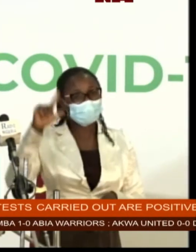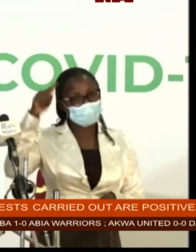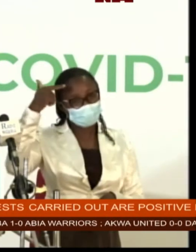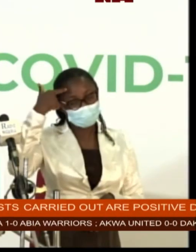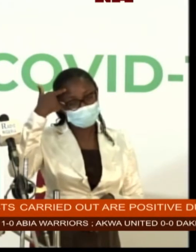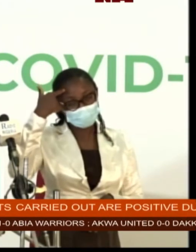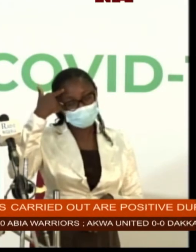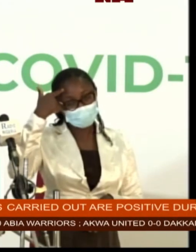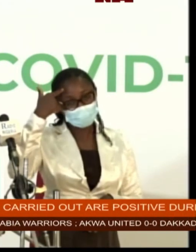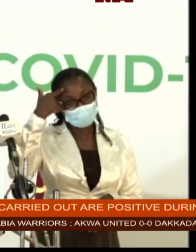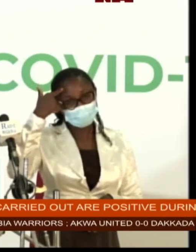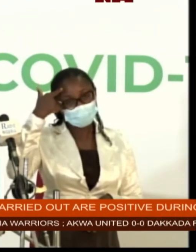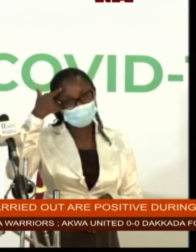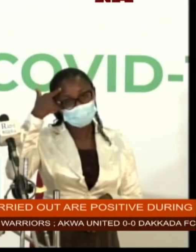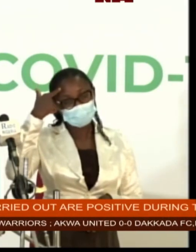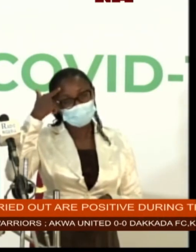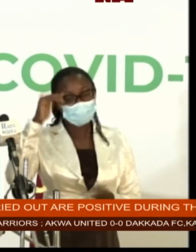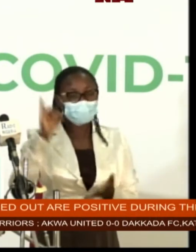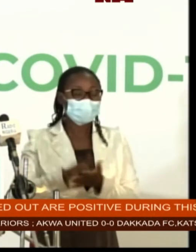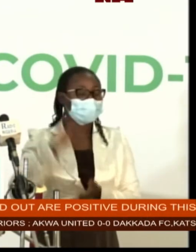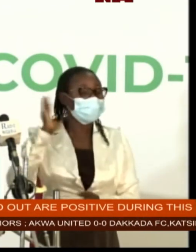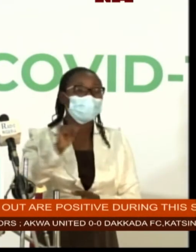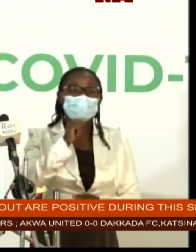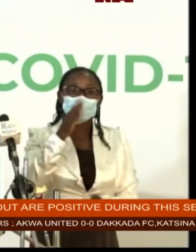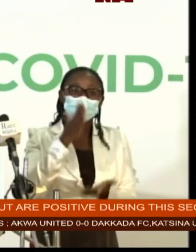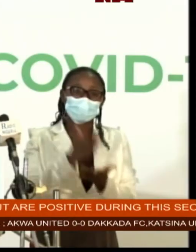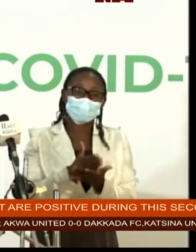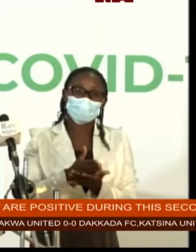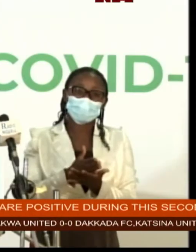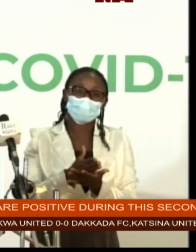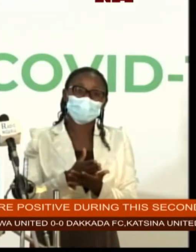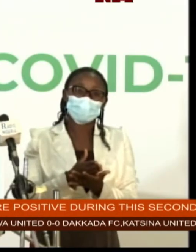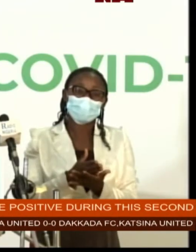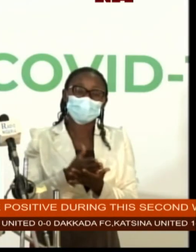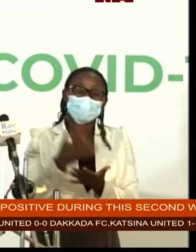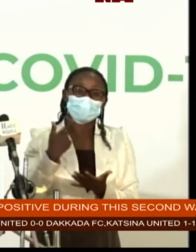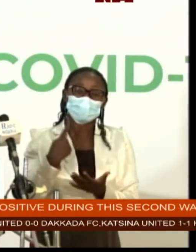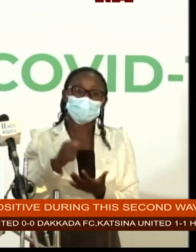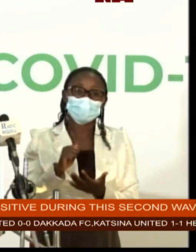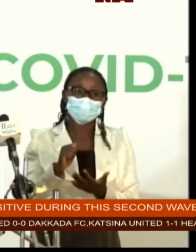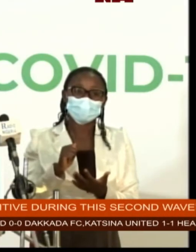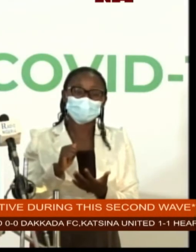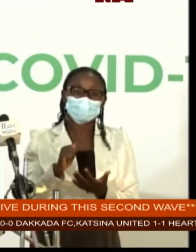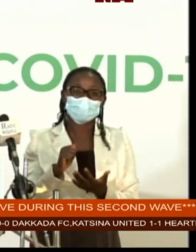government, that would not stop the success.